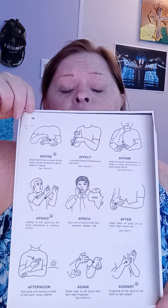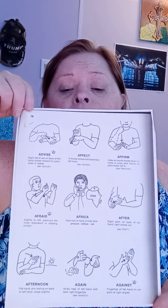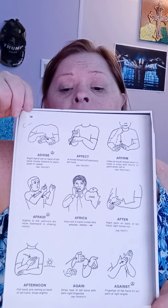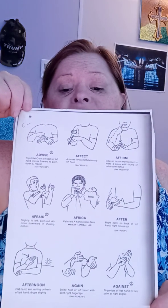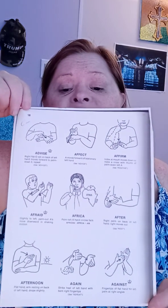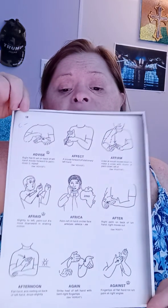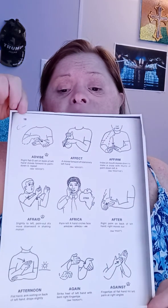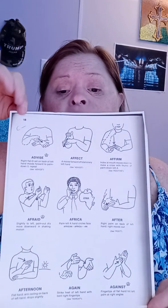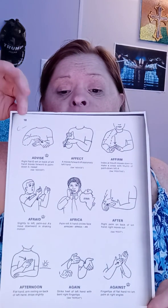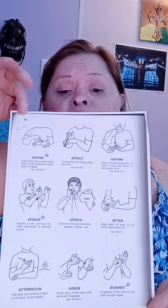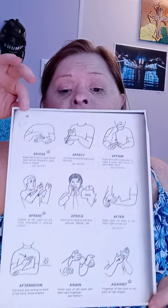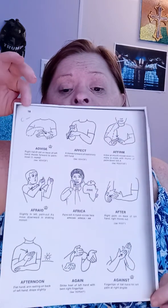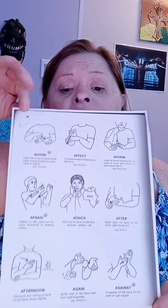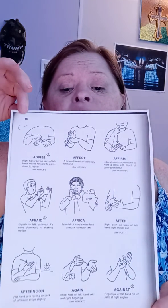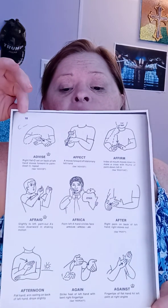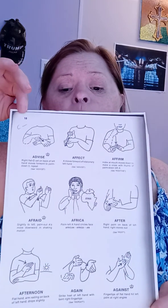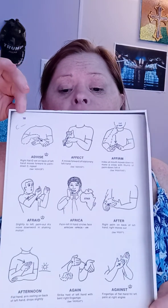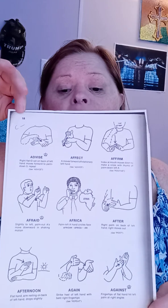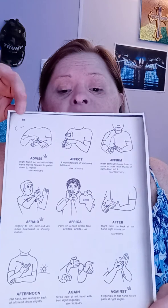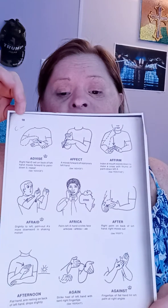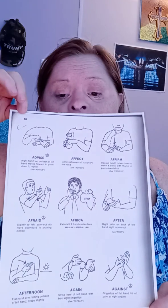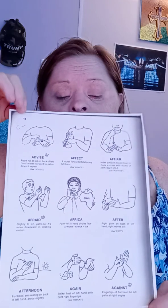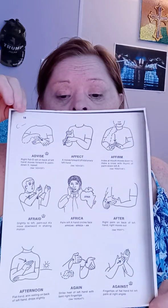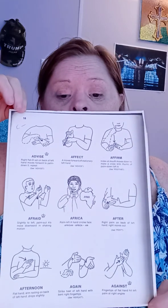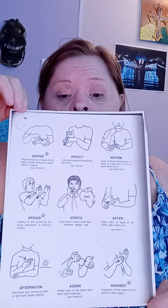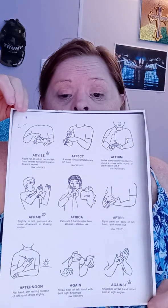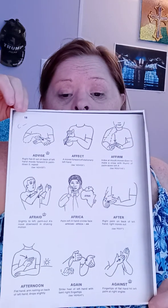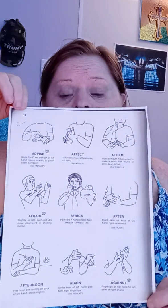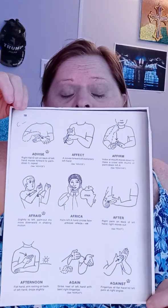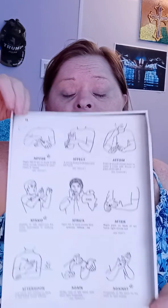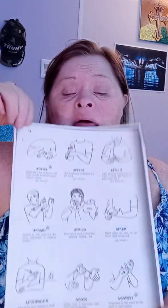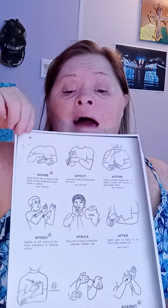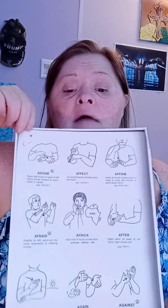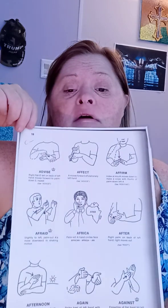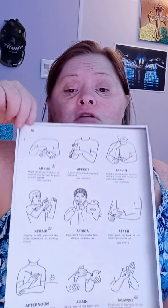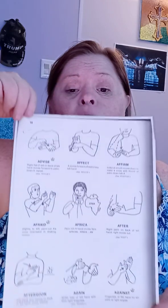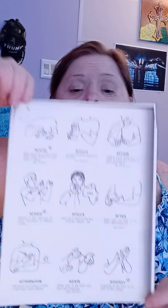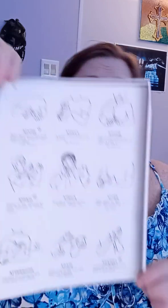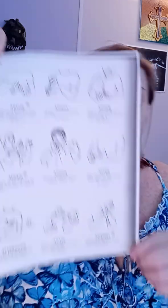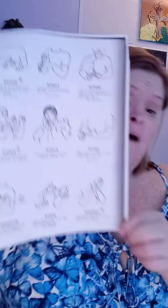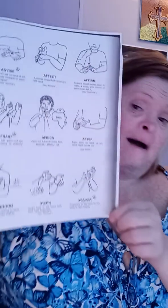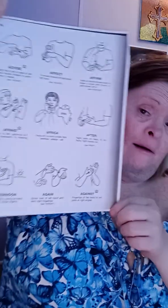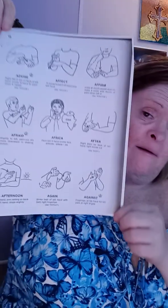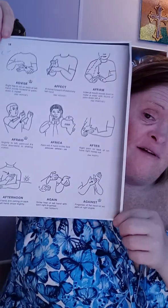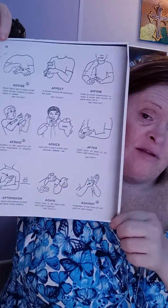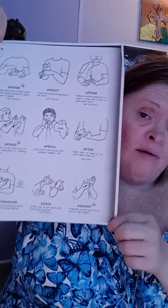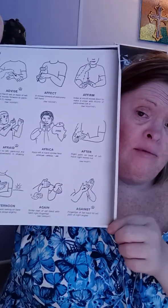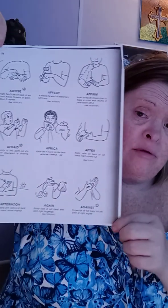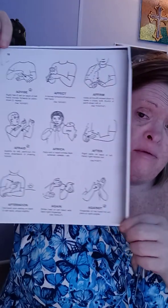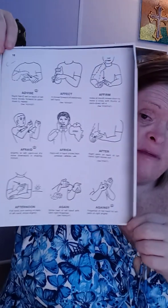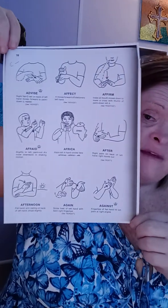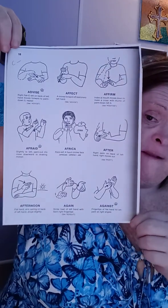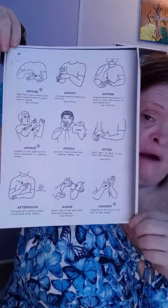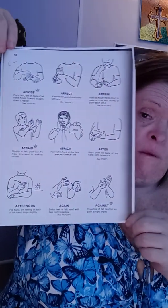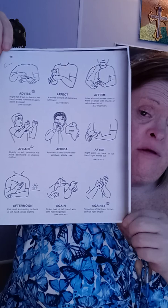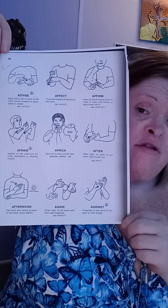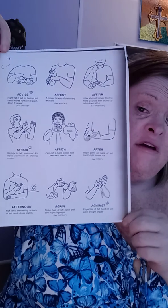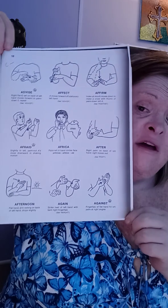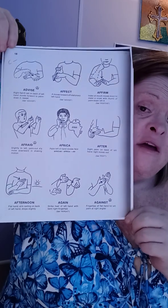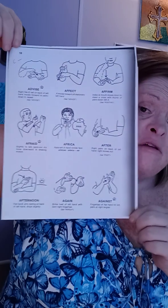to make the sign language of the world. How they showing you how to do the sign language. So